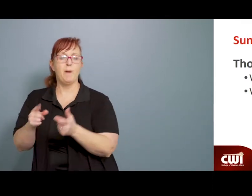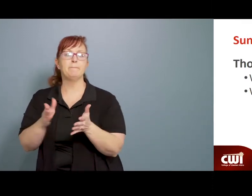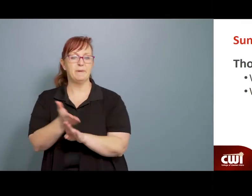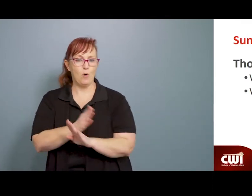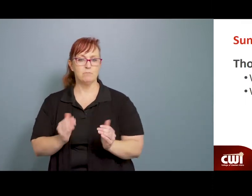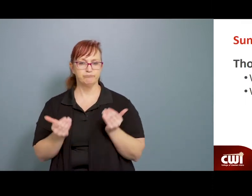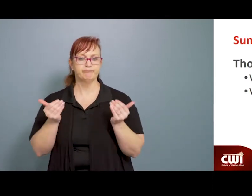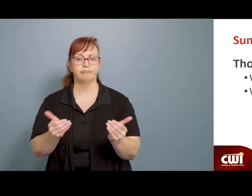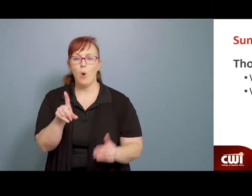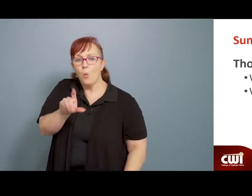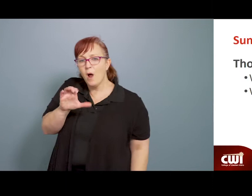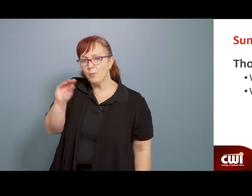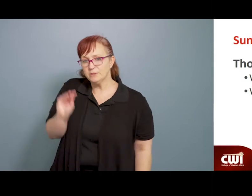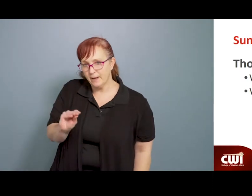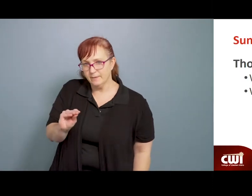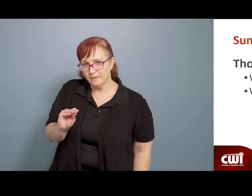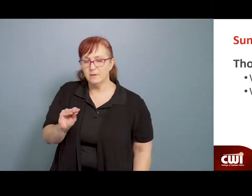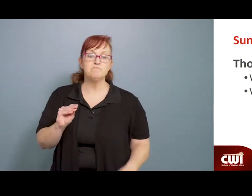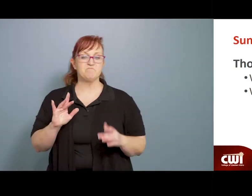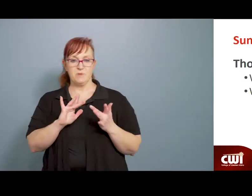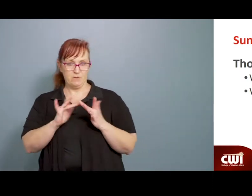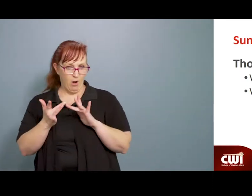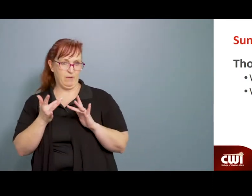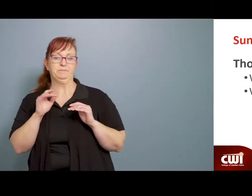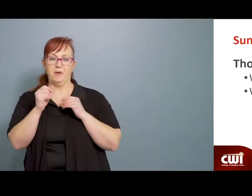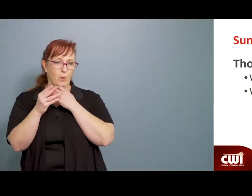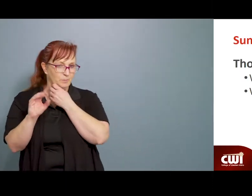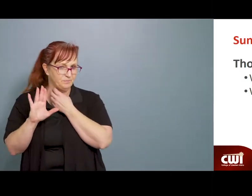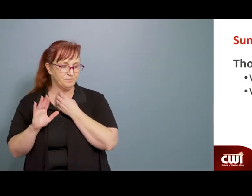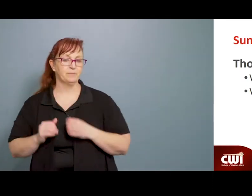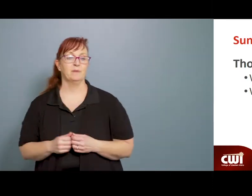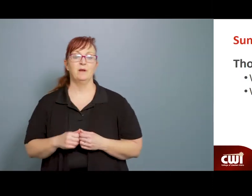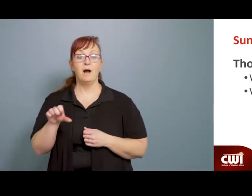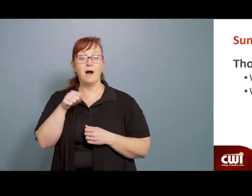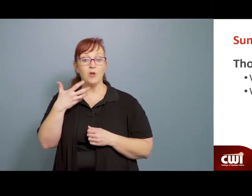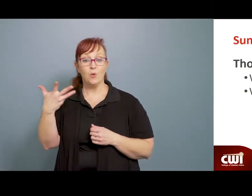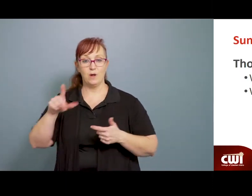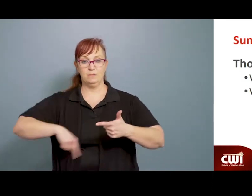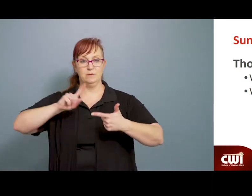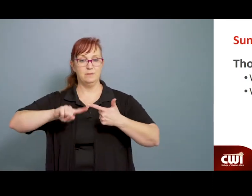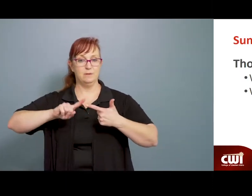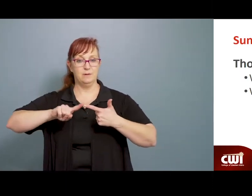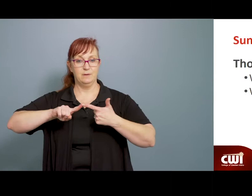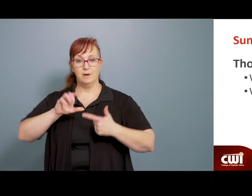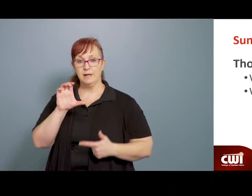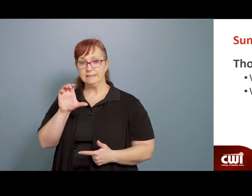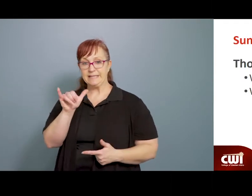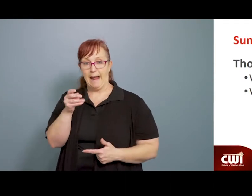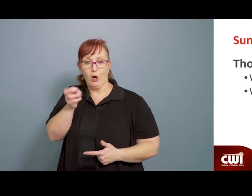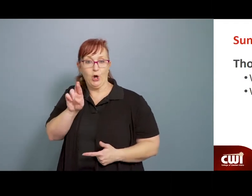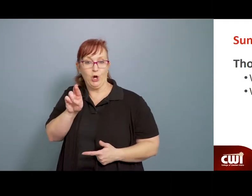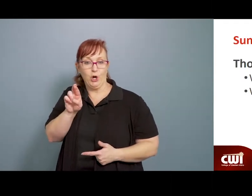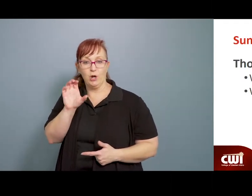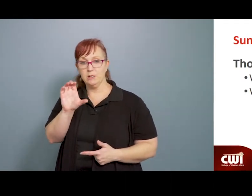going 100% on Quotely. The other part is cybersecurity. Dr. Glandon touched on that as well.